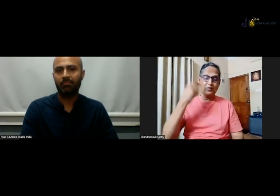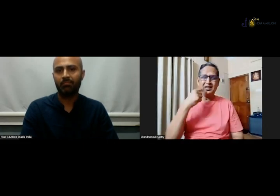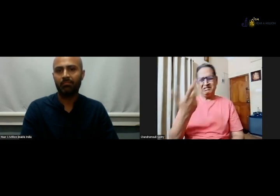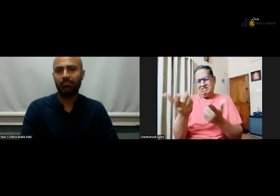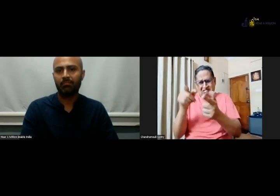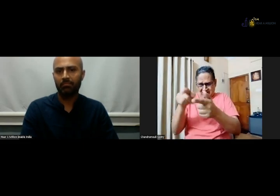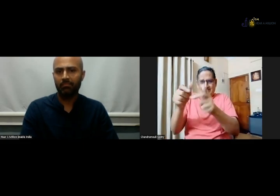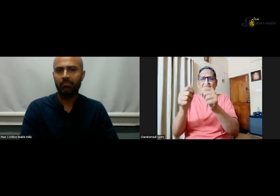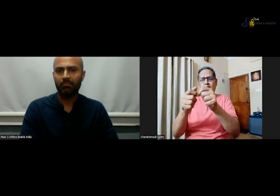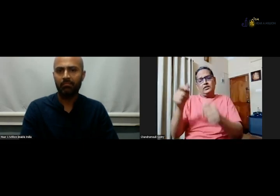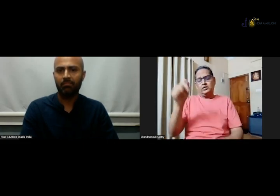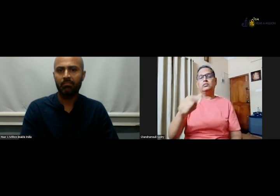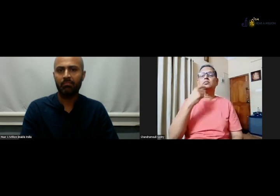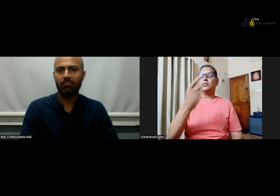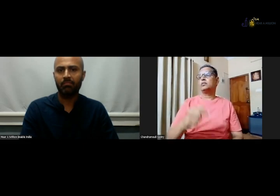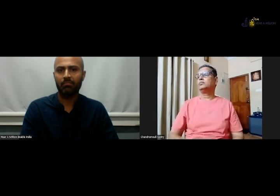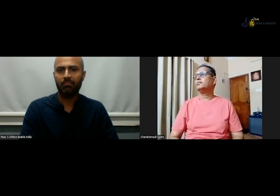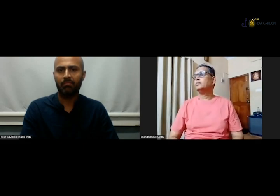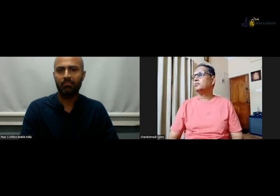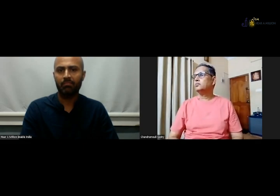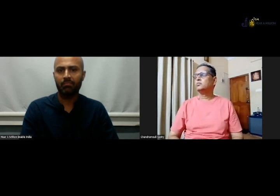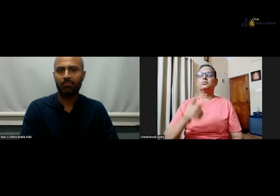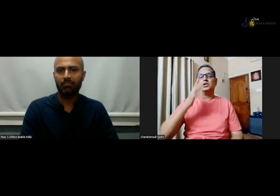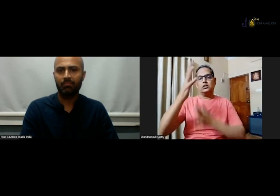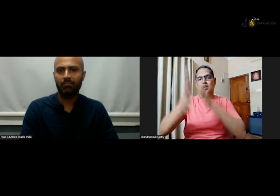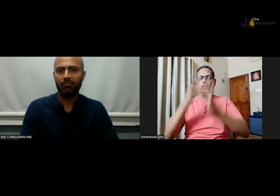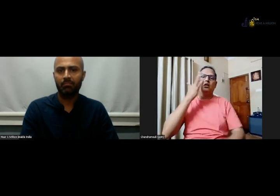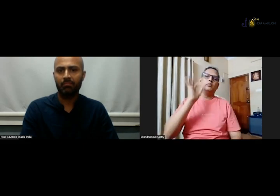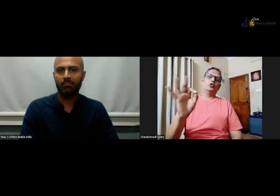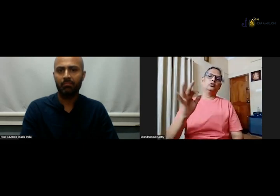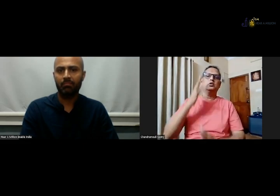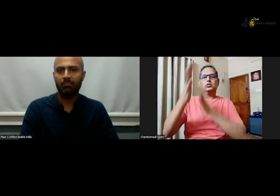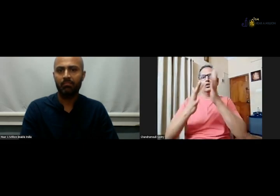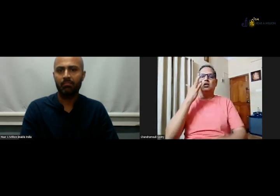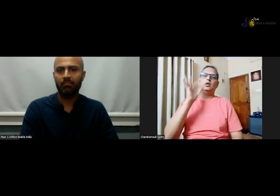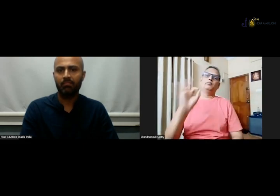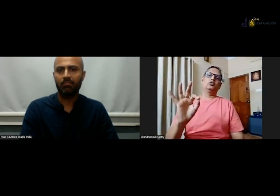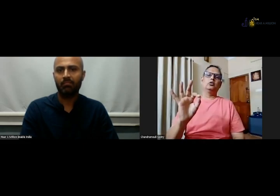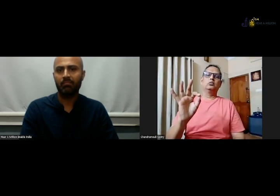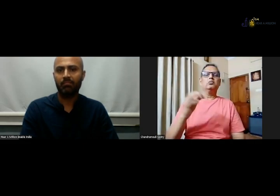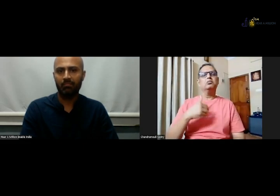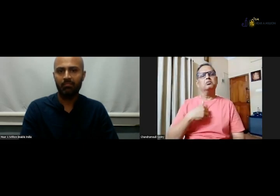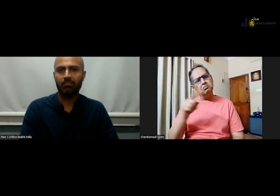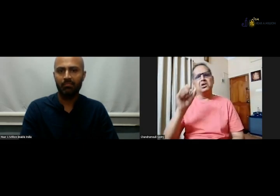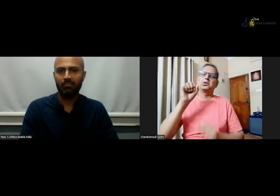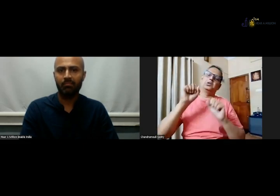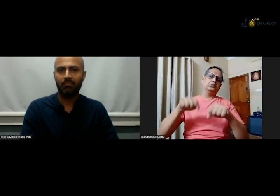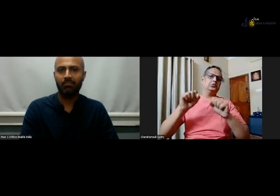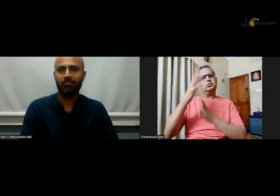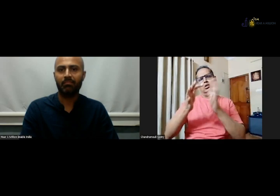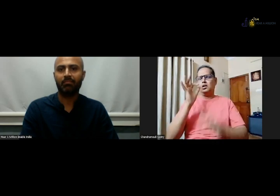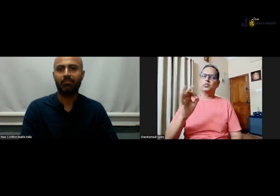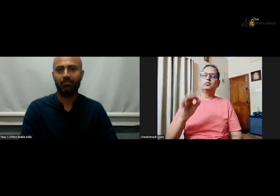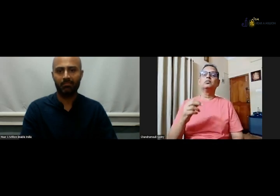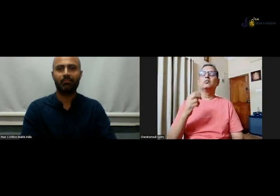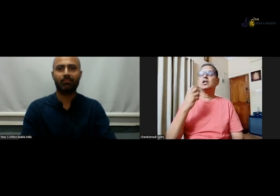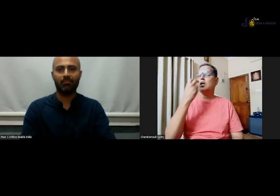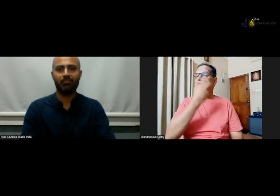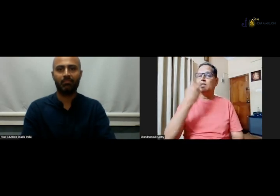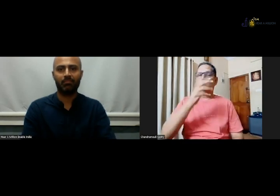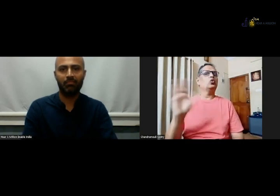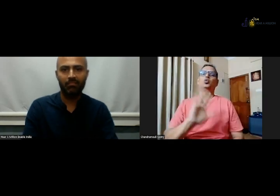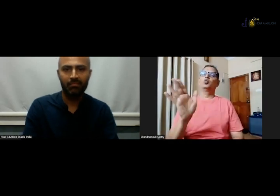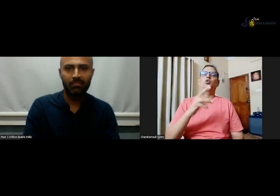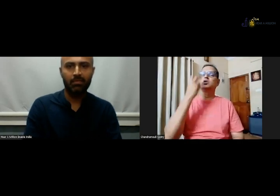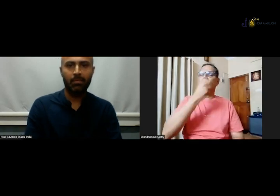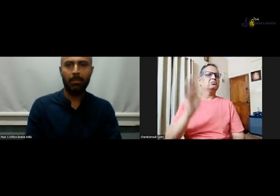problems. So once Sudamini dropped a message, and she said that yes, sign language is important and all that.